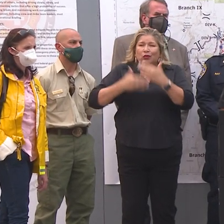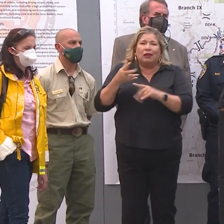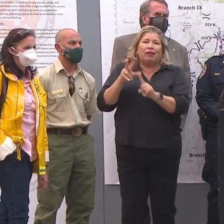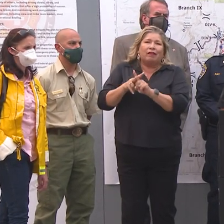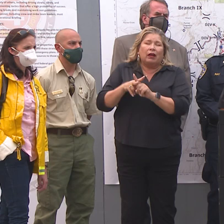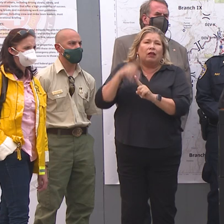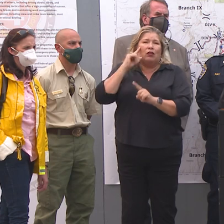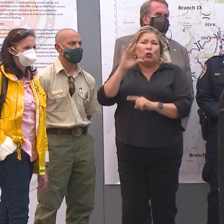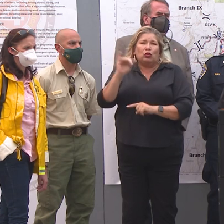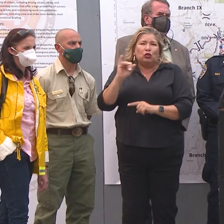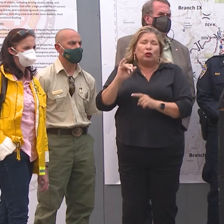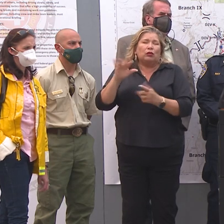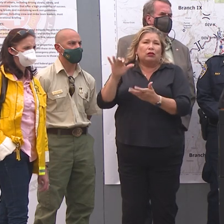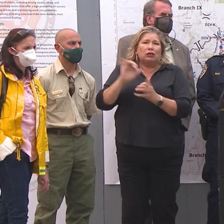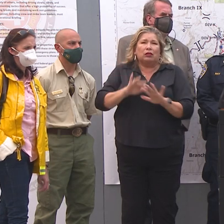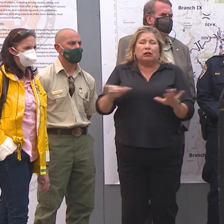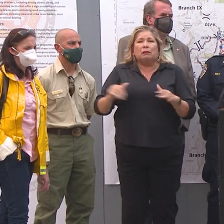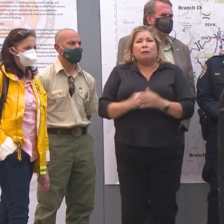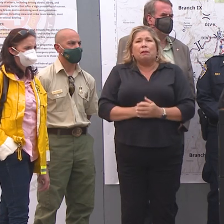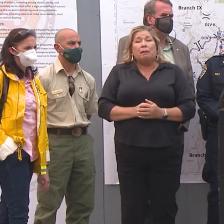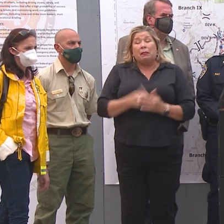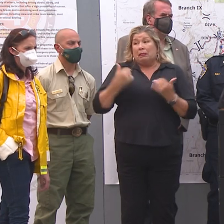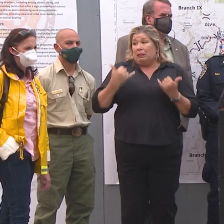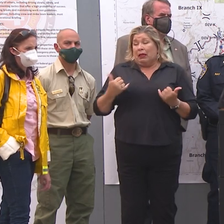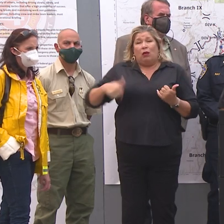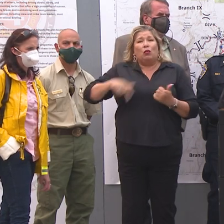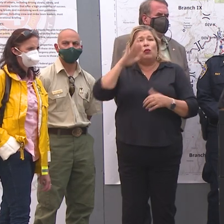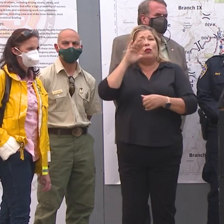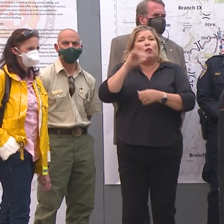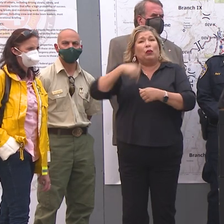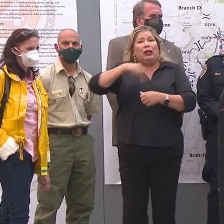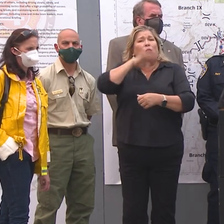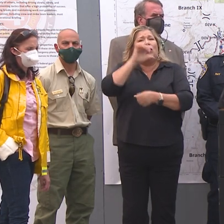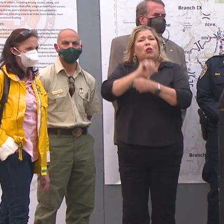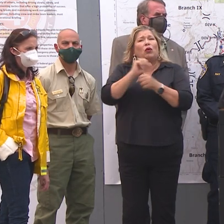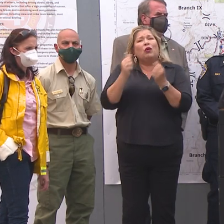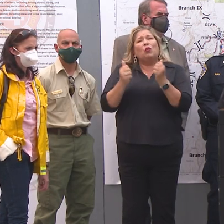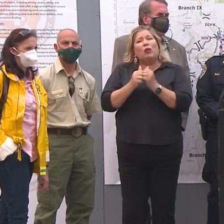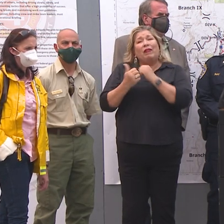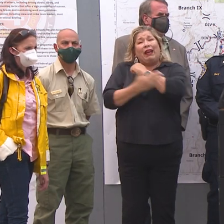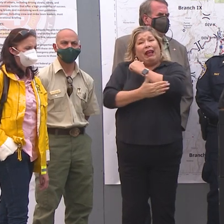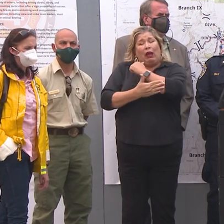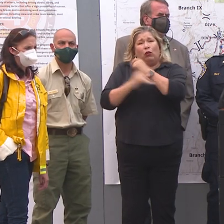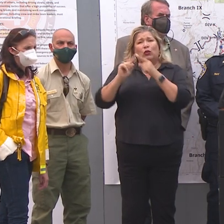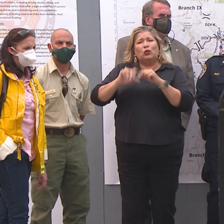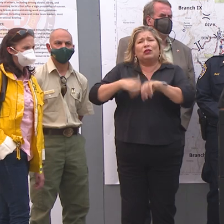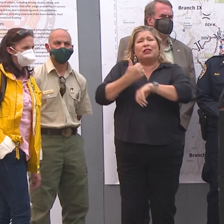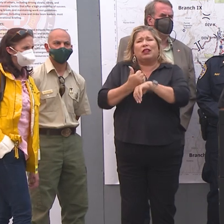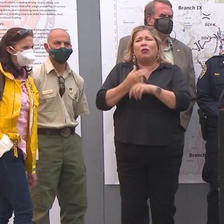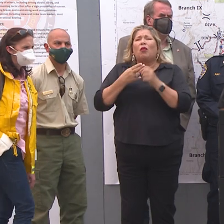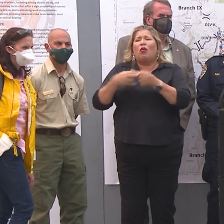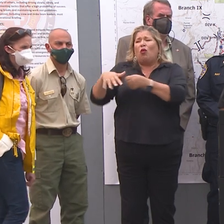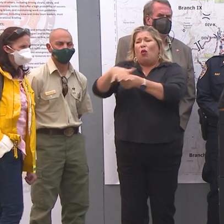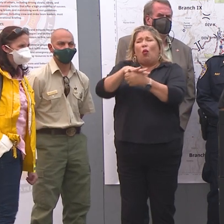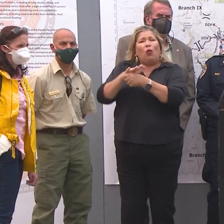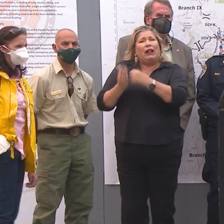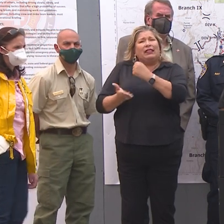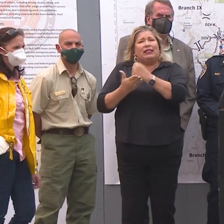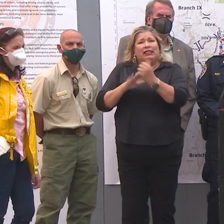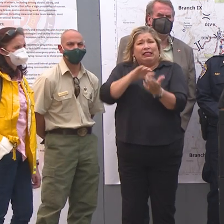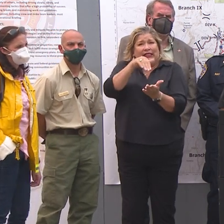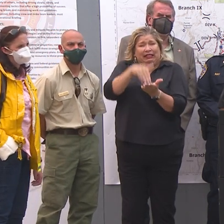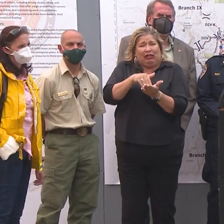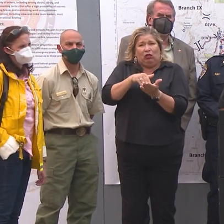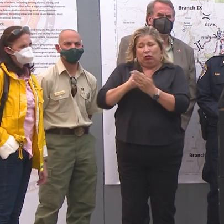the coming days, will be working with the counties to set up local assistance centers. In fact, there's been one already